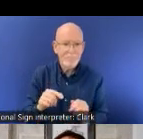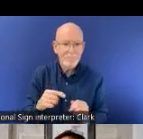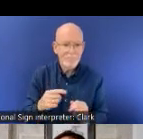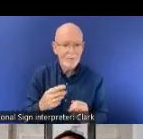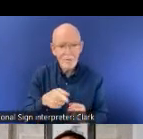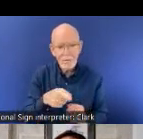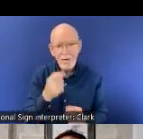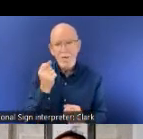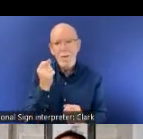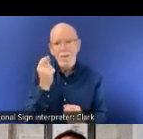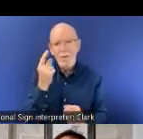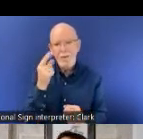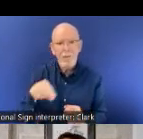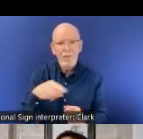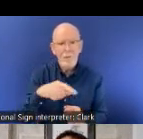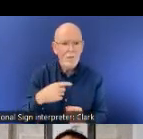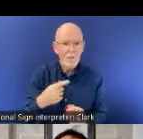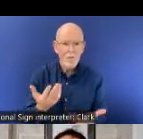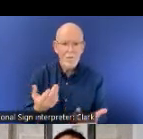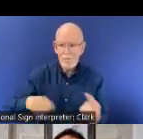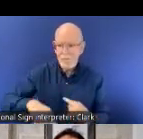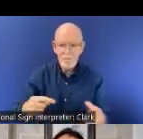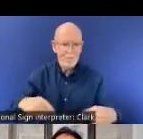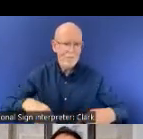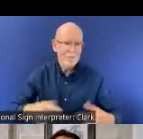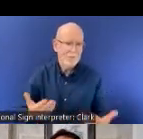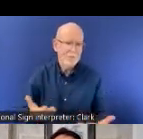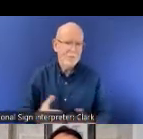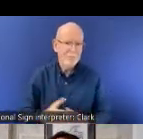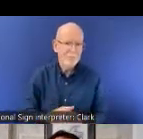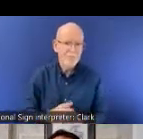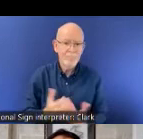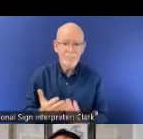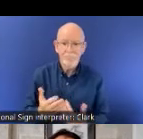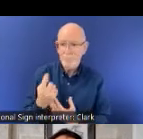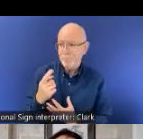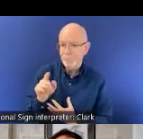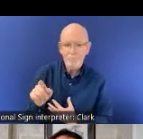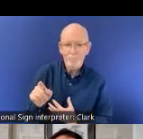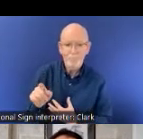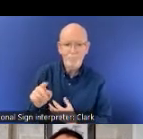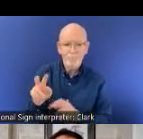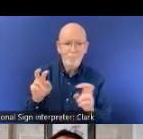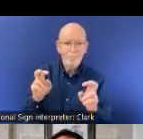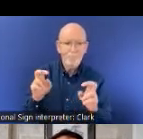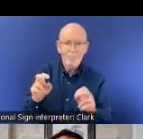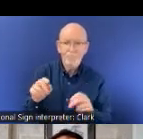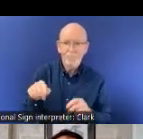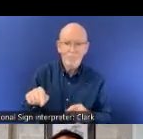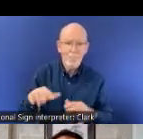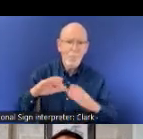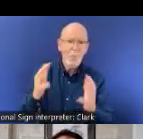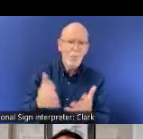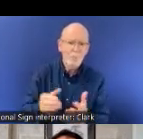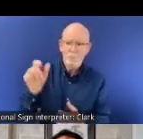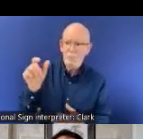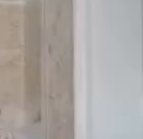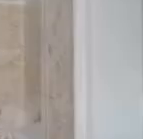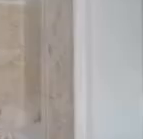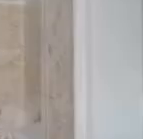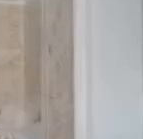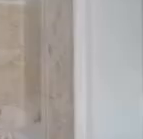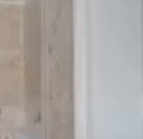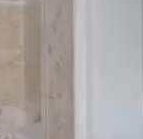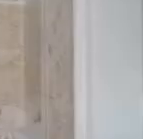representative of Antigua and Barbuda to the United Nations. He's the founding co-chair of the UN Friends of Vision Group. It gives me